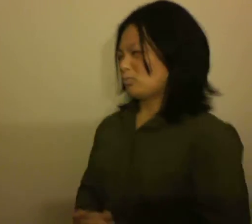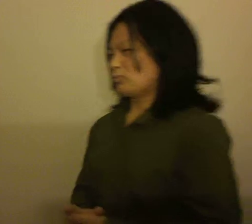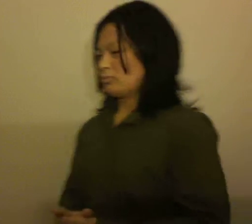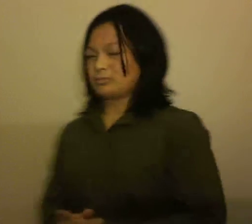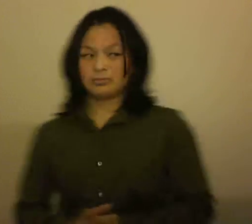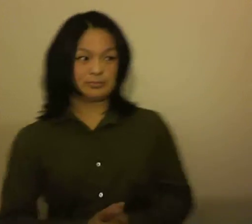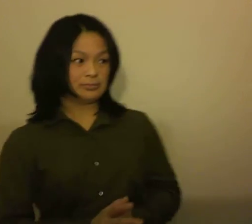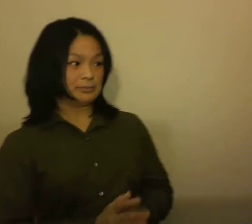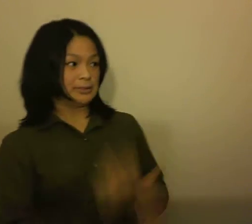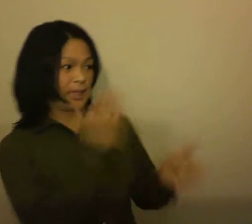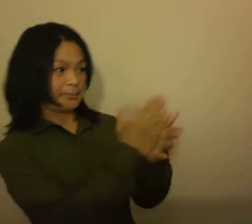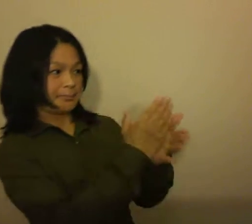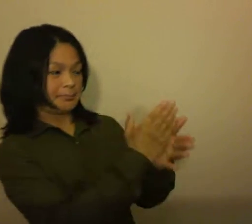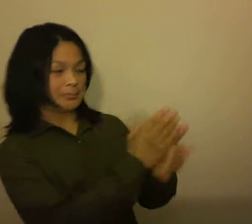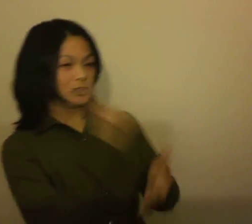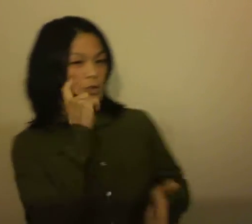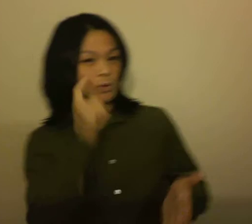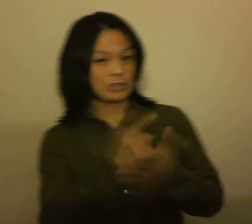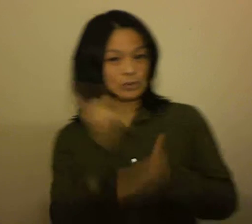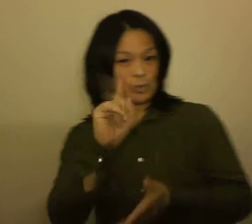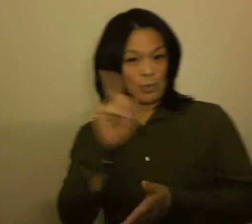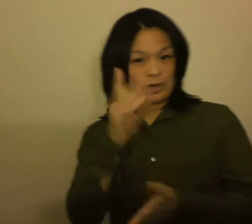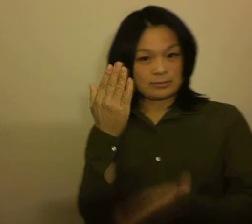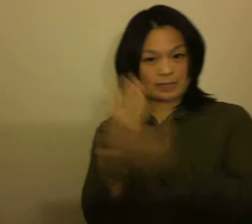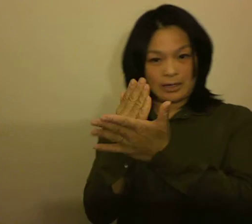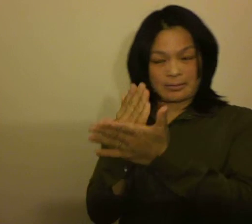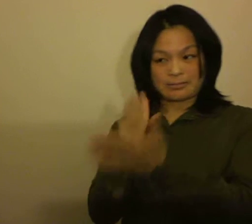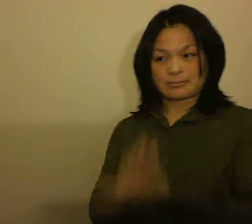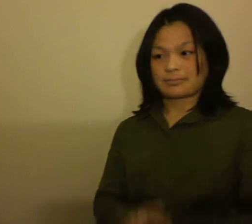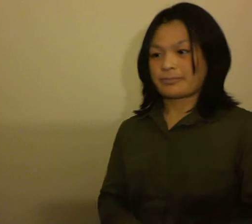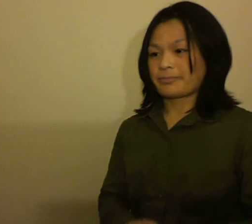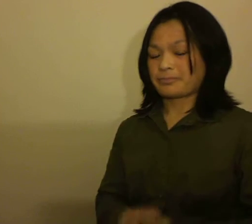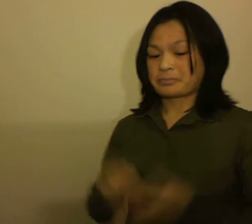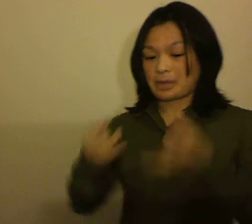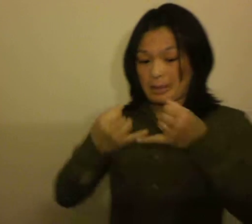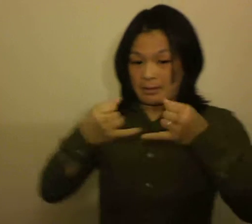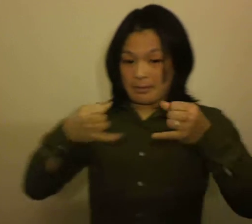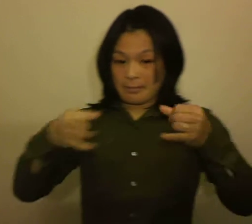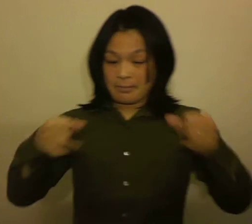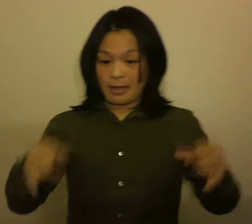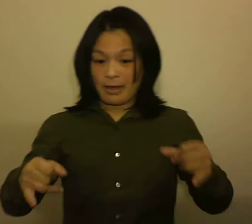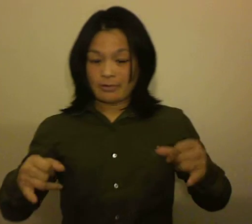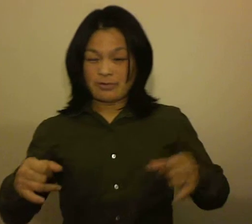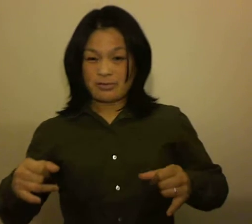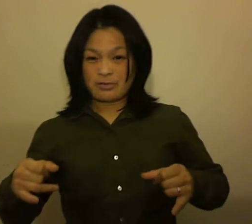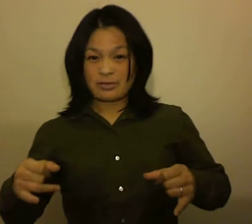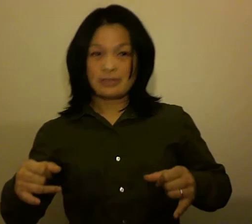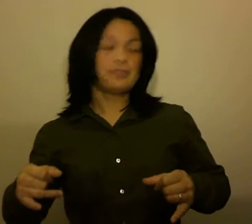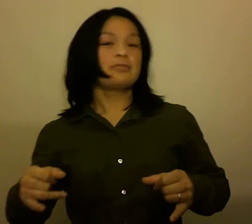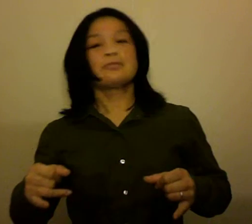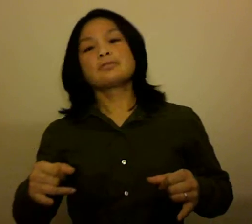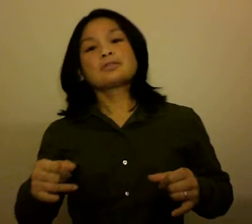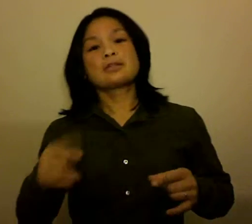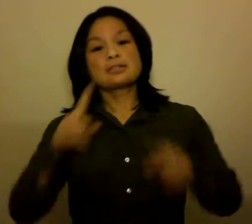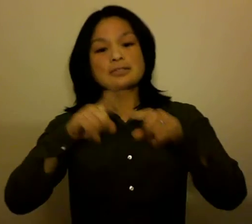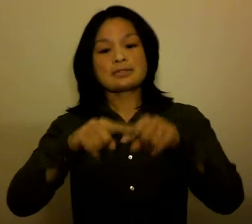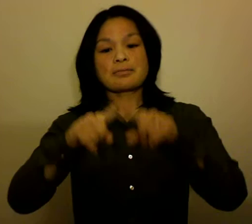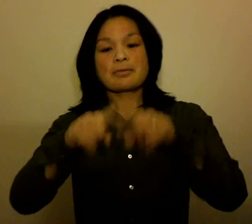The point you need to make to the teenagers is that boundaries are something that is very individual, and it can depend